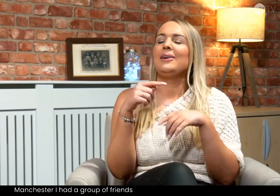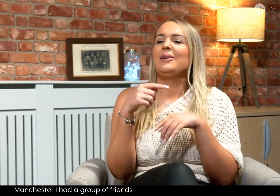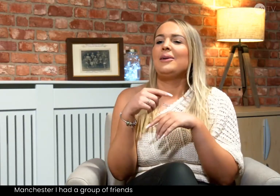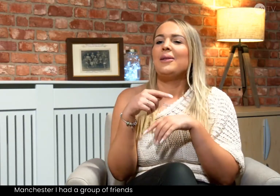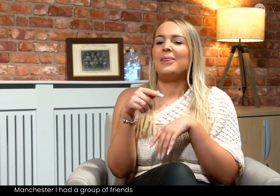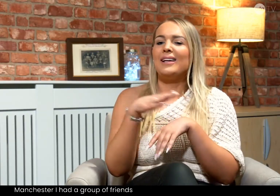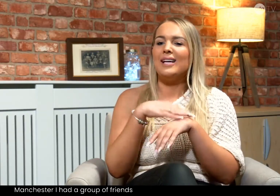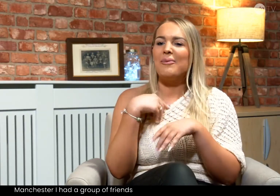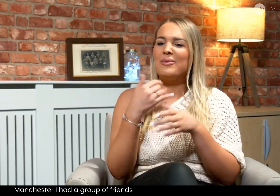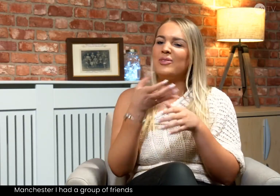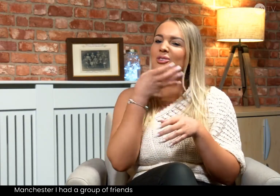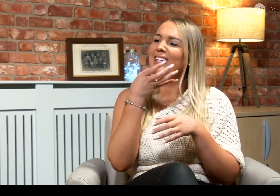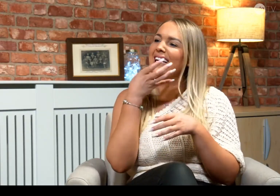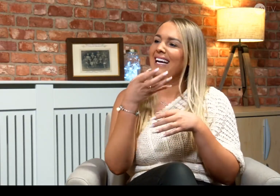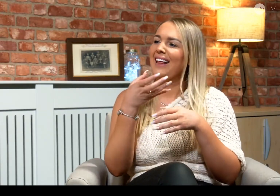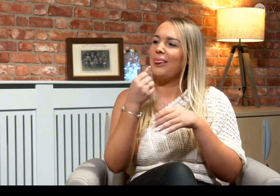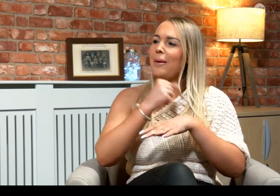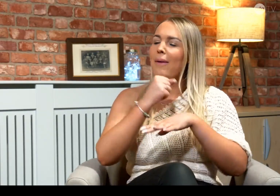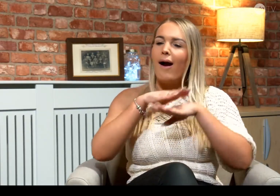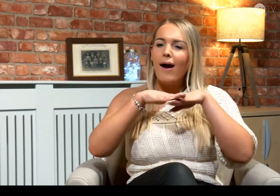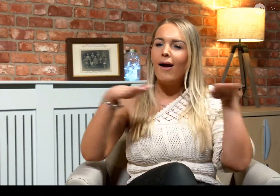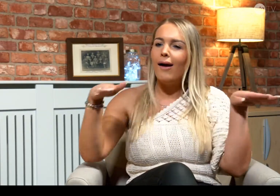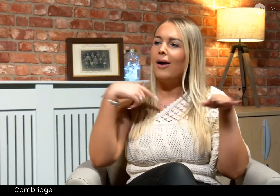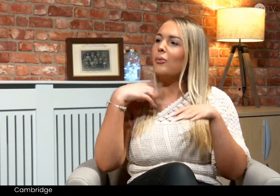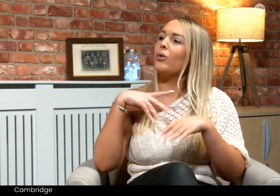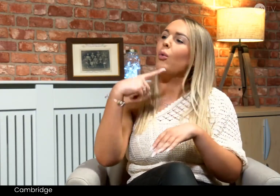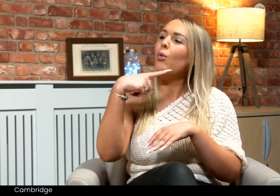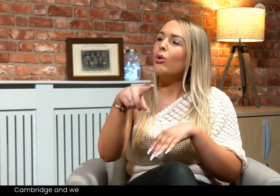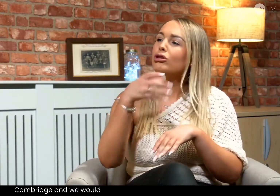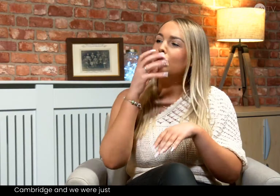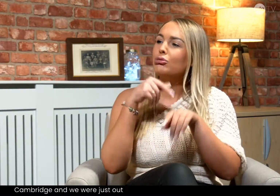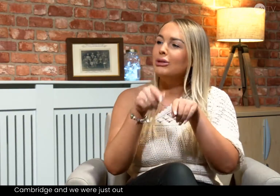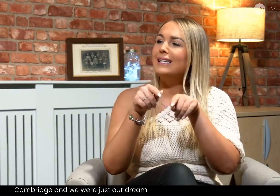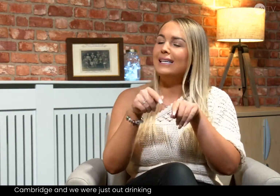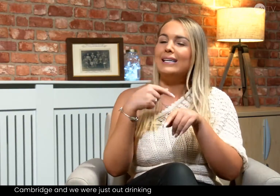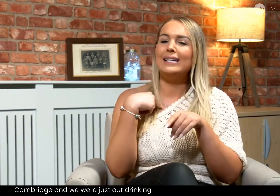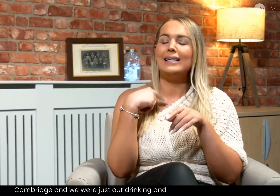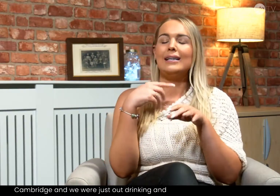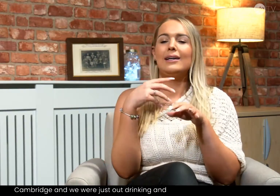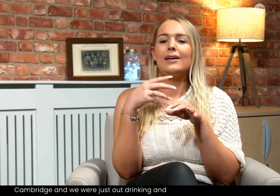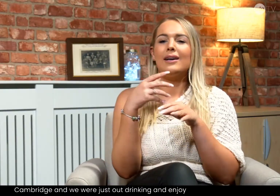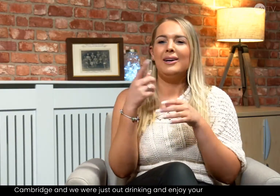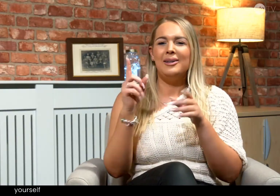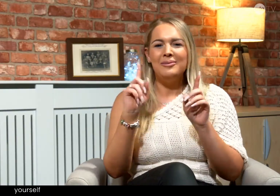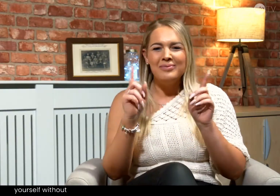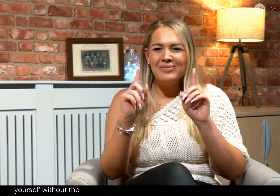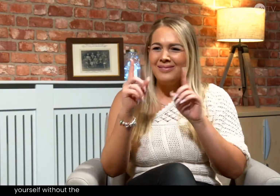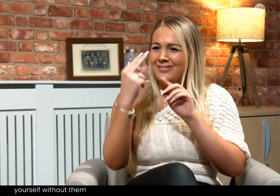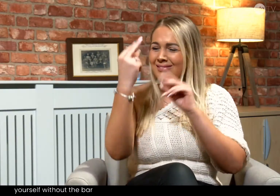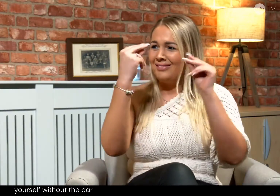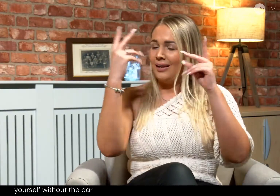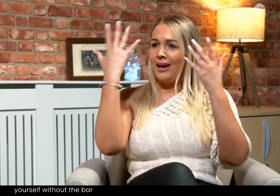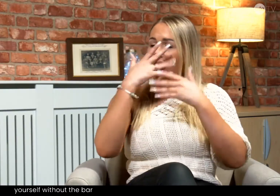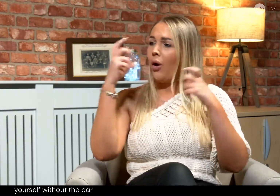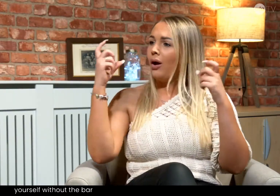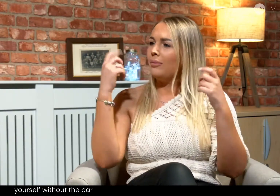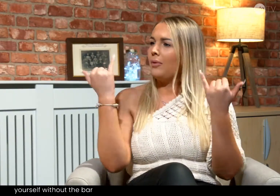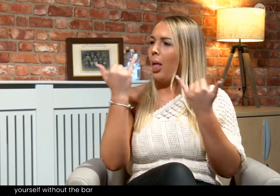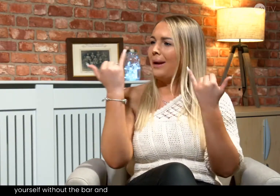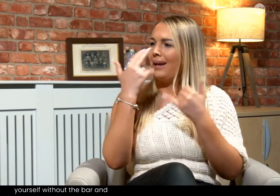And we went out to Cambridge and we were just out drinking and enjoying ourselves. We were at the bar and we were trying to